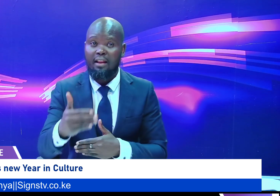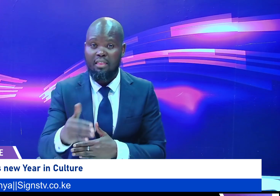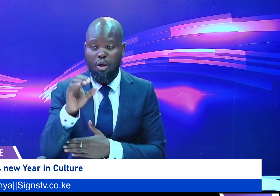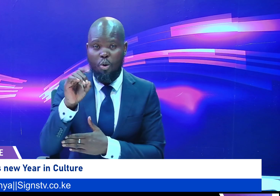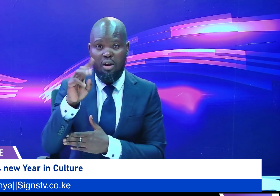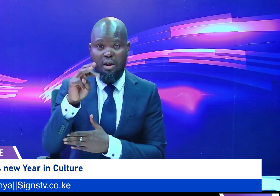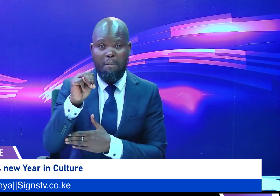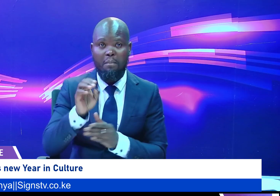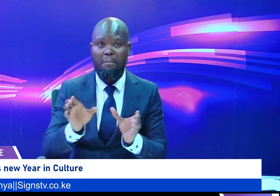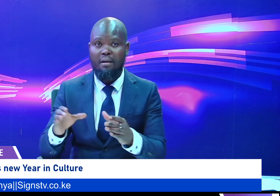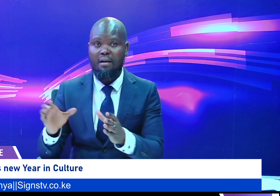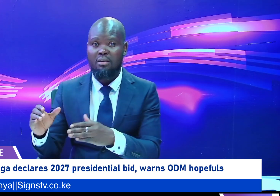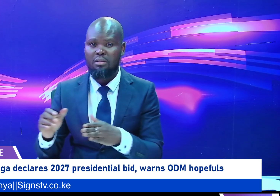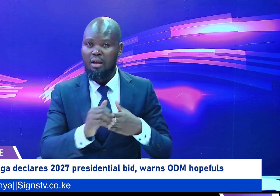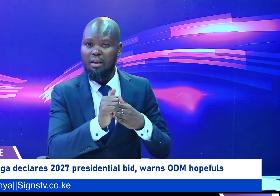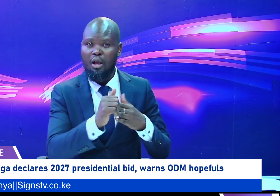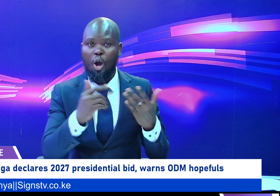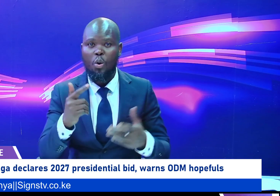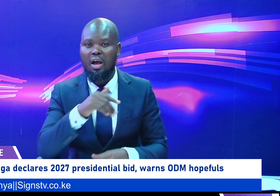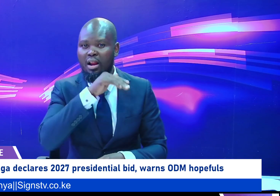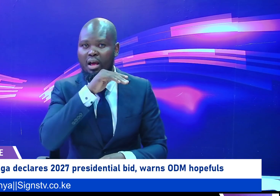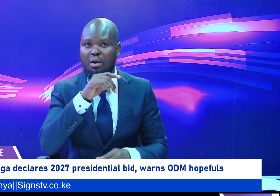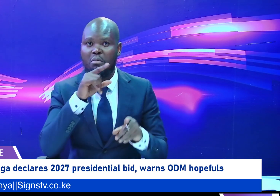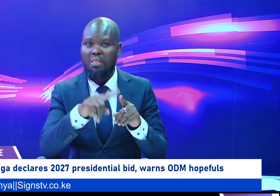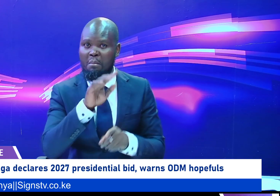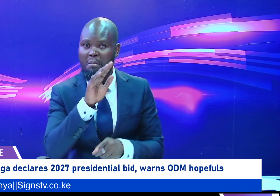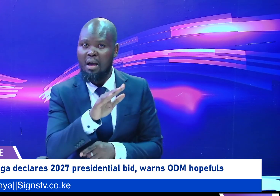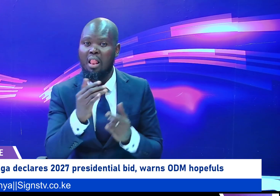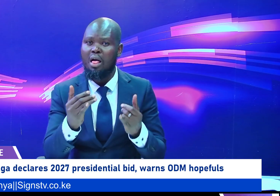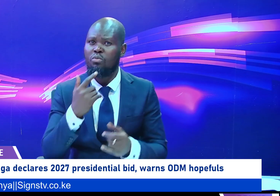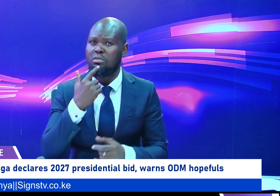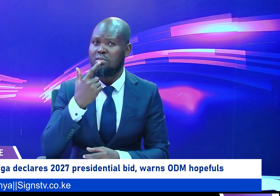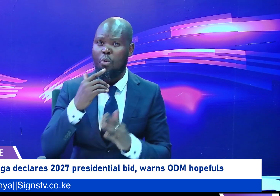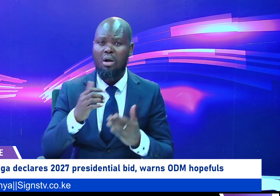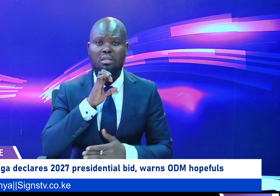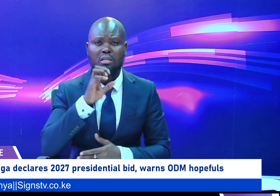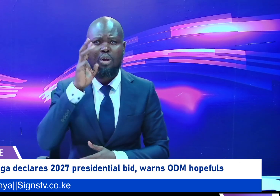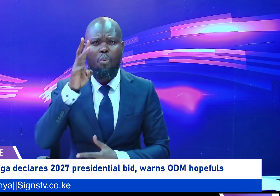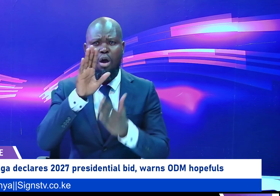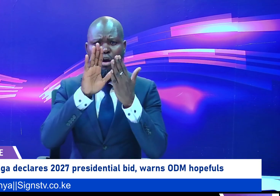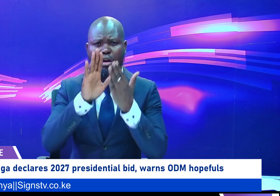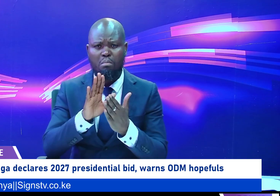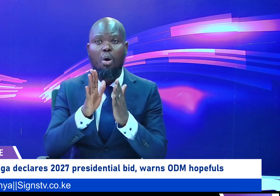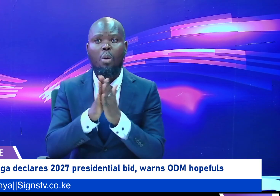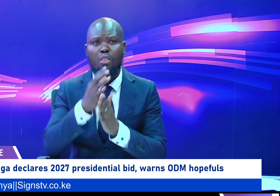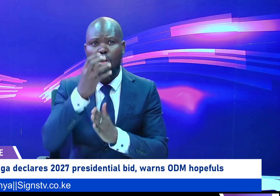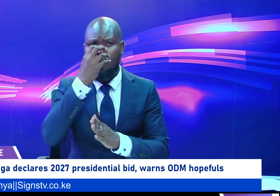And Orange Democratic Movement Party leader Dr. Oburu Oginga now says he will face off